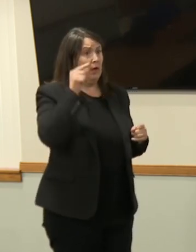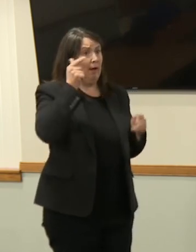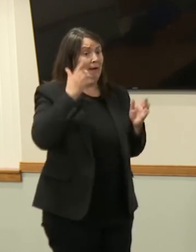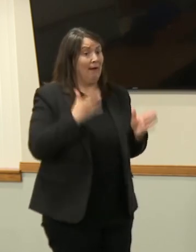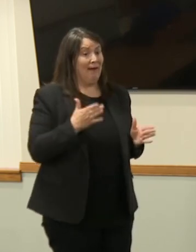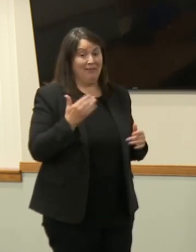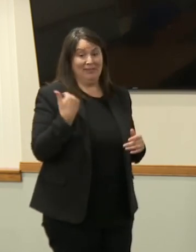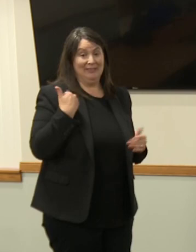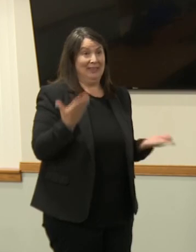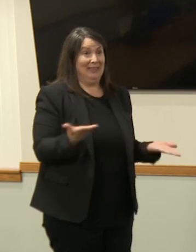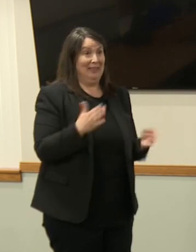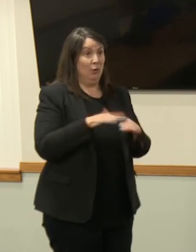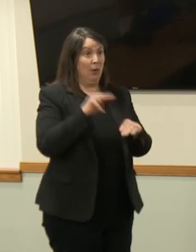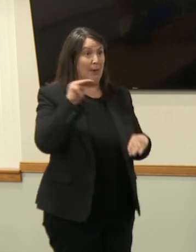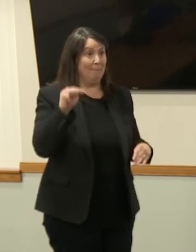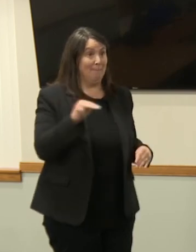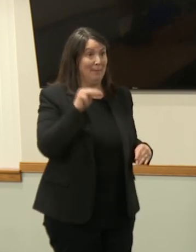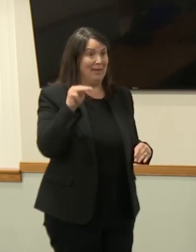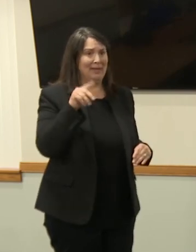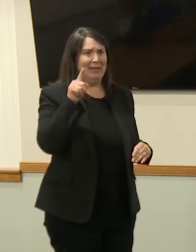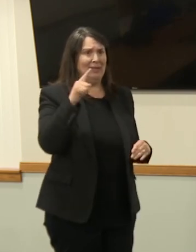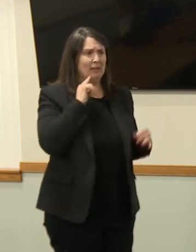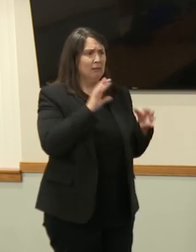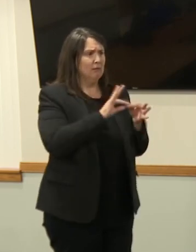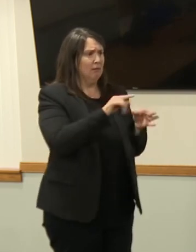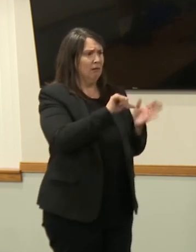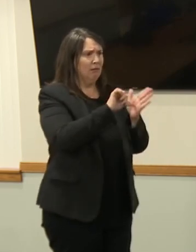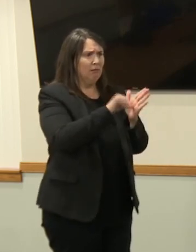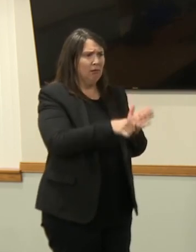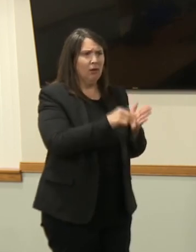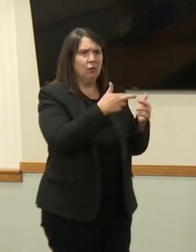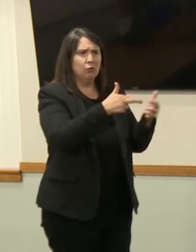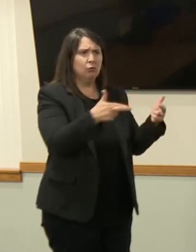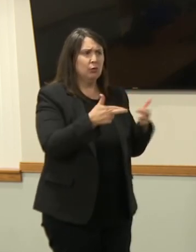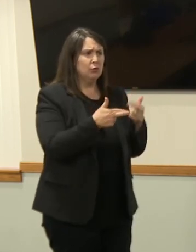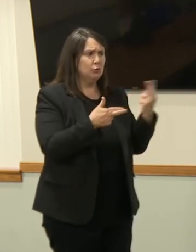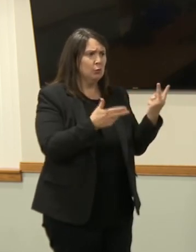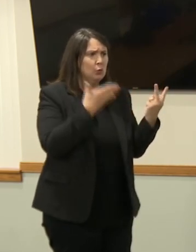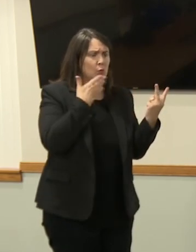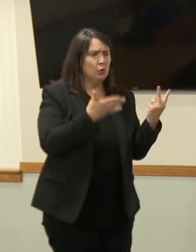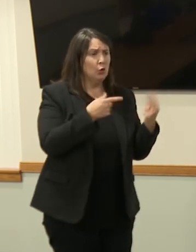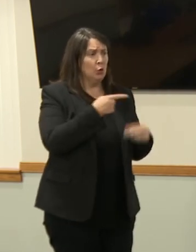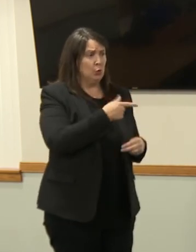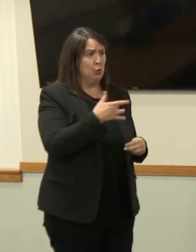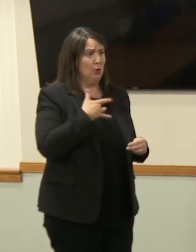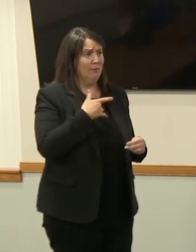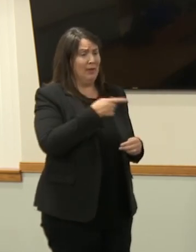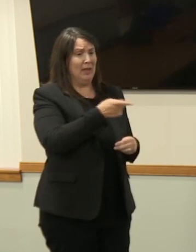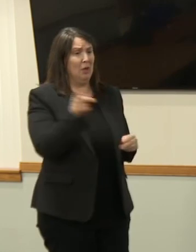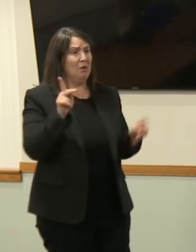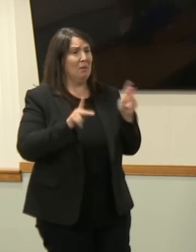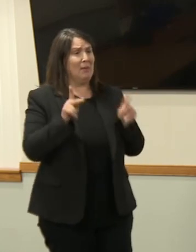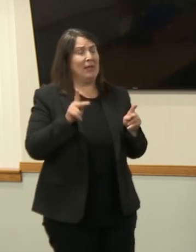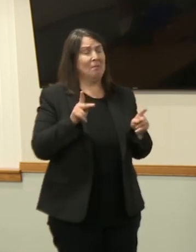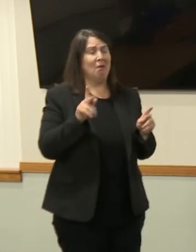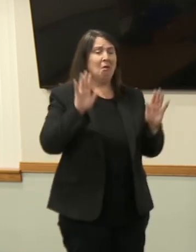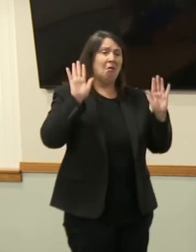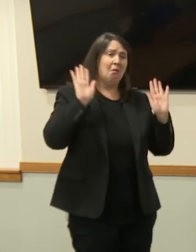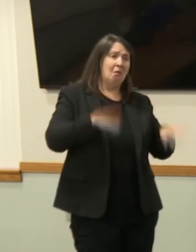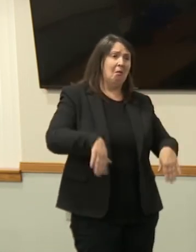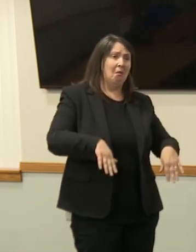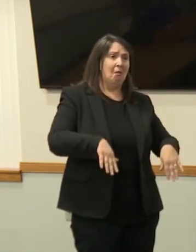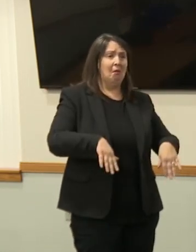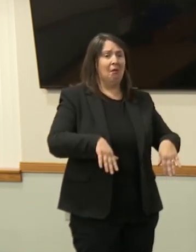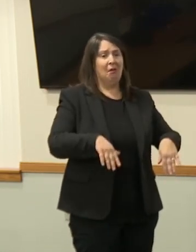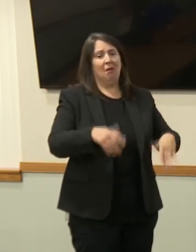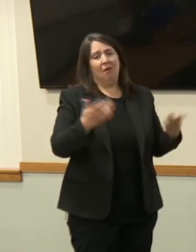touting how Region 2 is doing so much better than the rest of the state, are you worried that people might be getting a bit cocky about, oh, well, it's